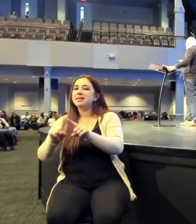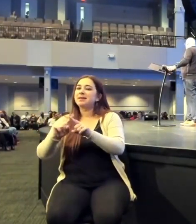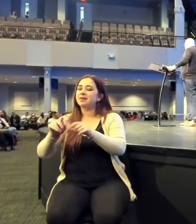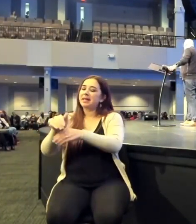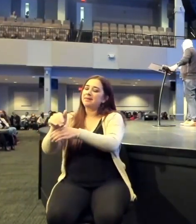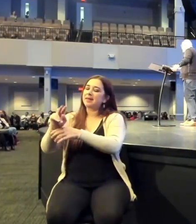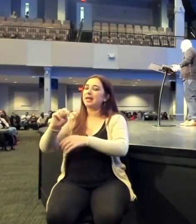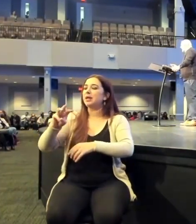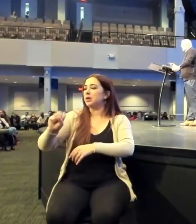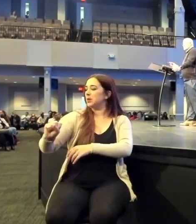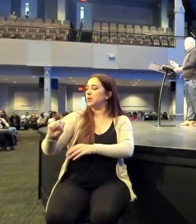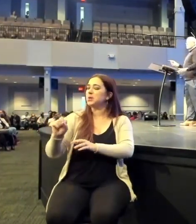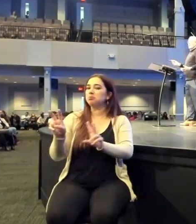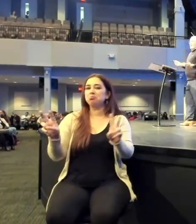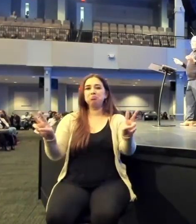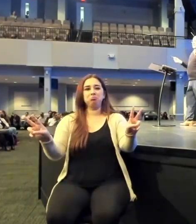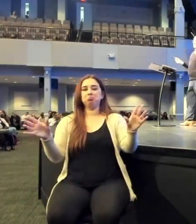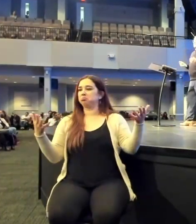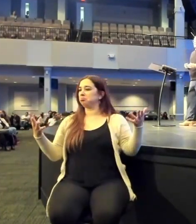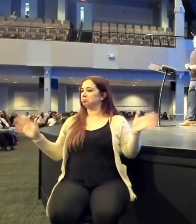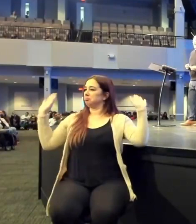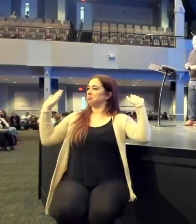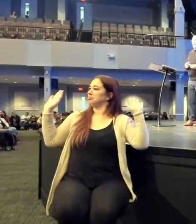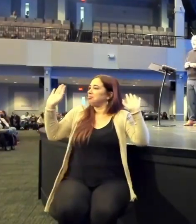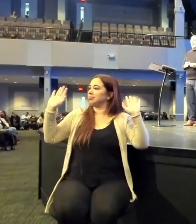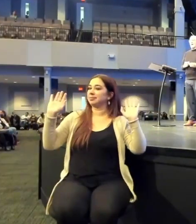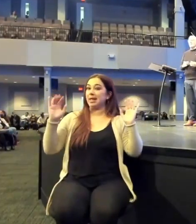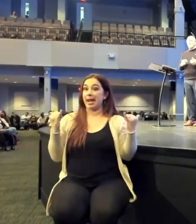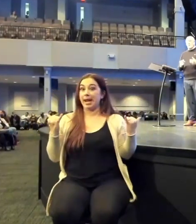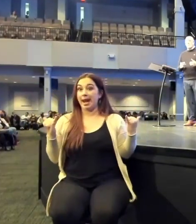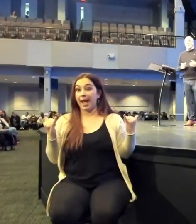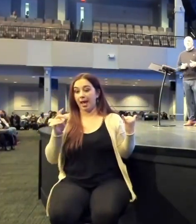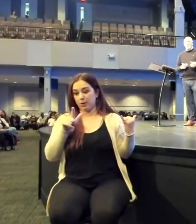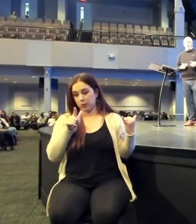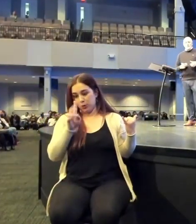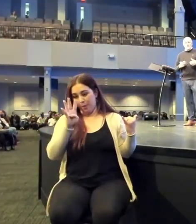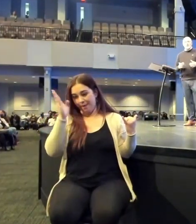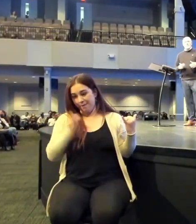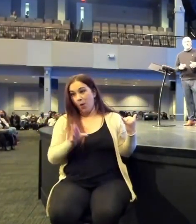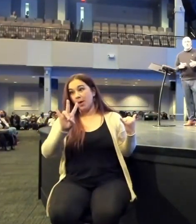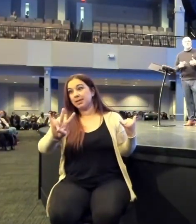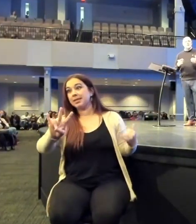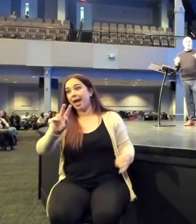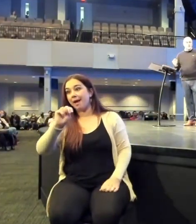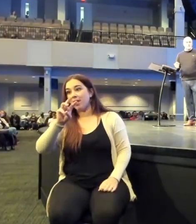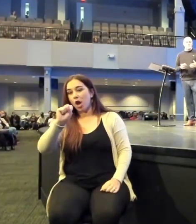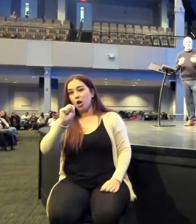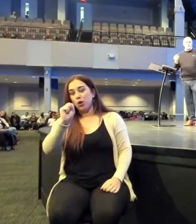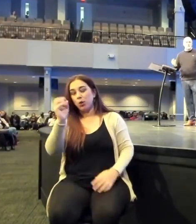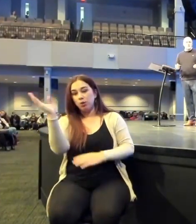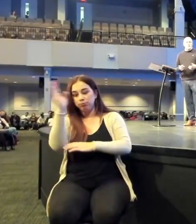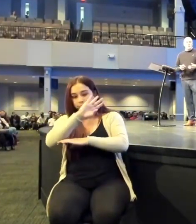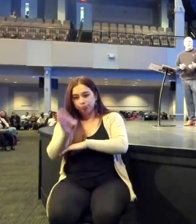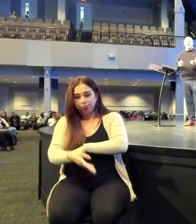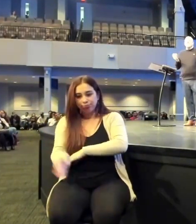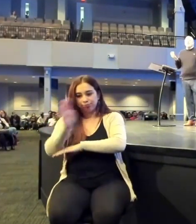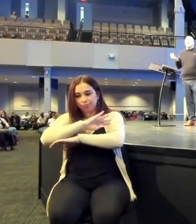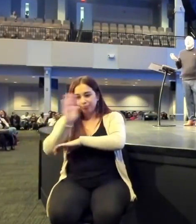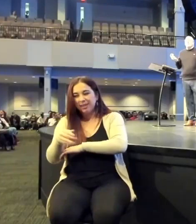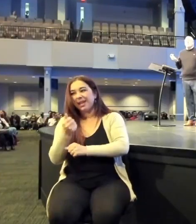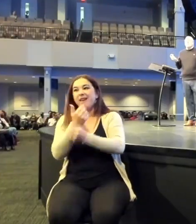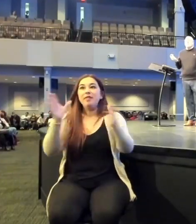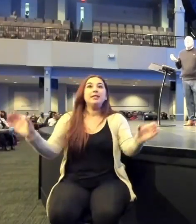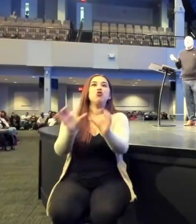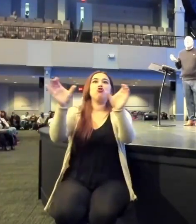evening news at night. And that's basically all the news that you got. But now we have 24/7 news cycles, and